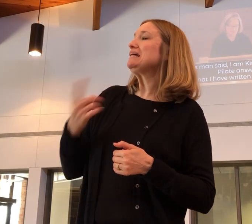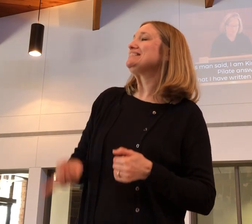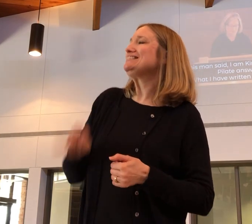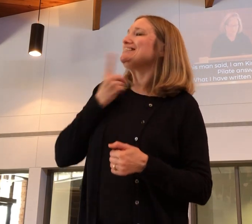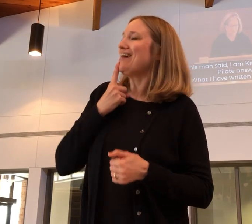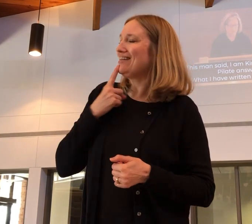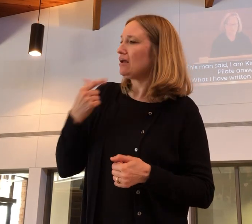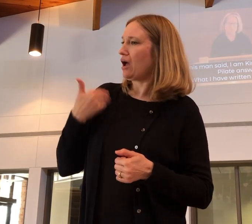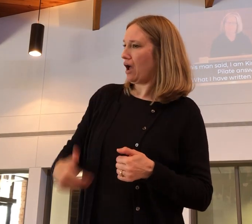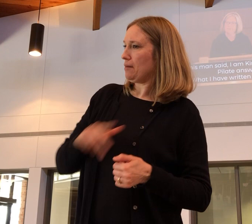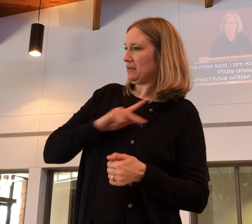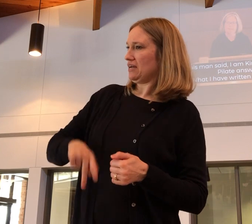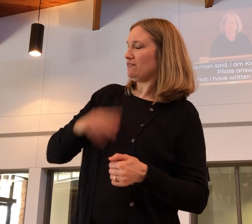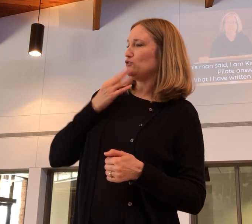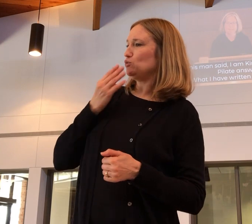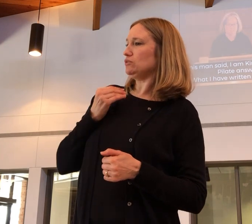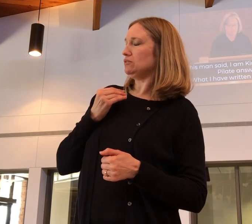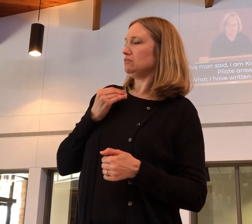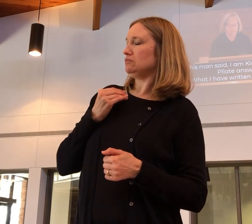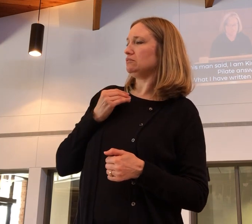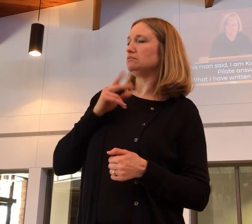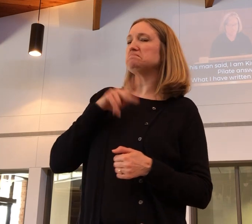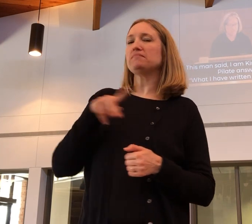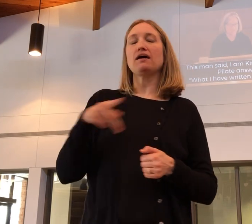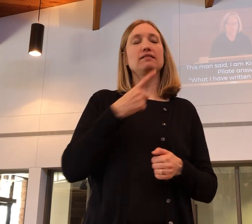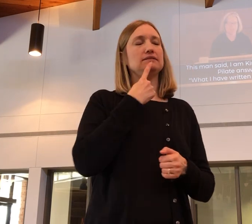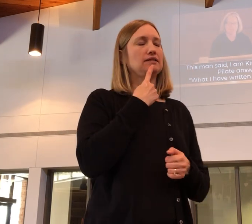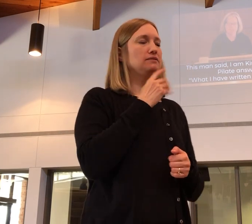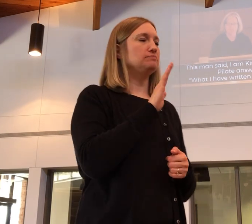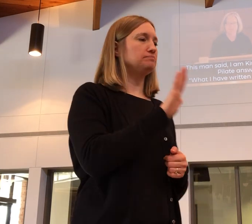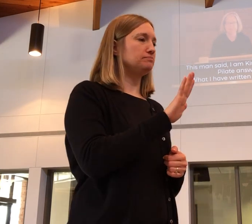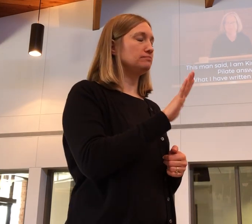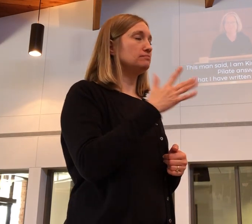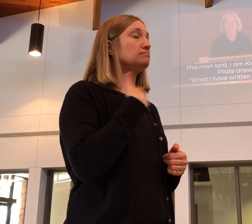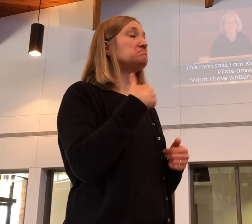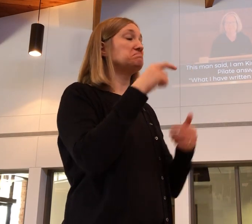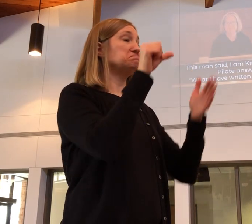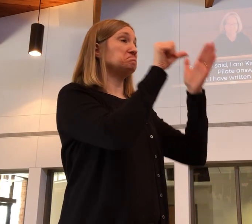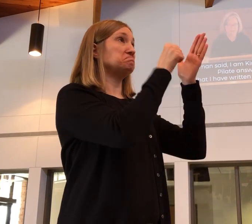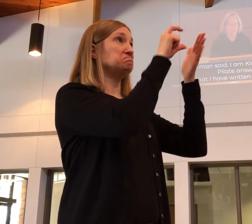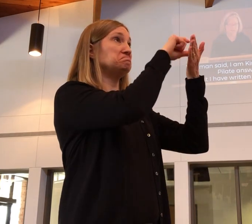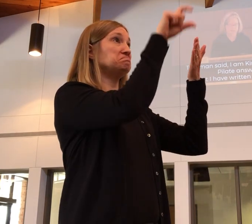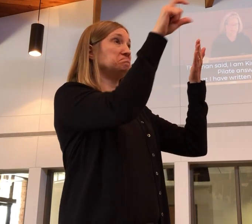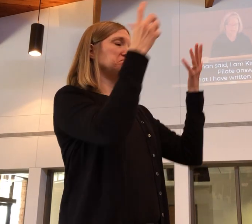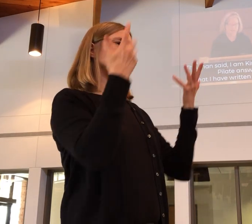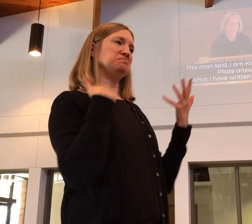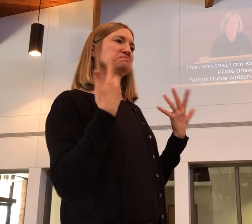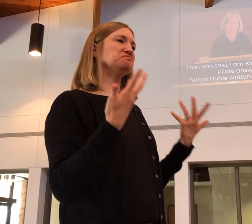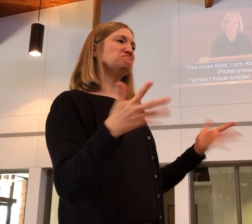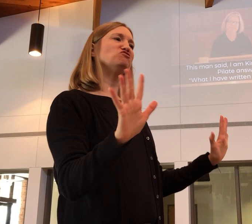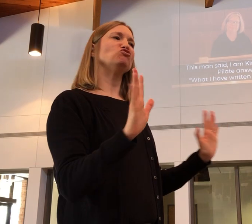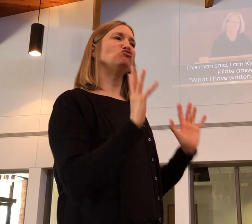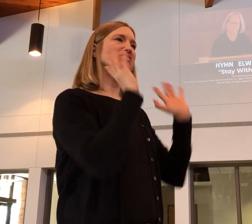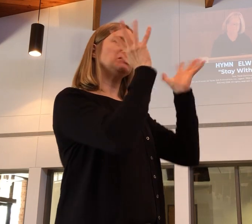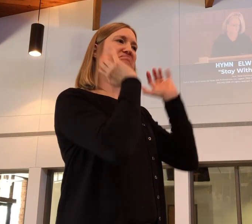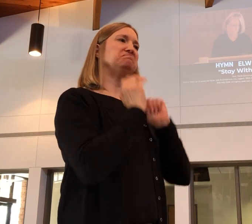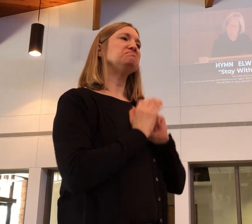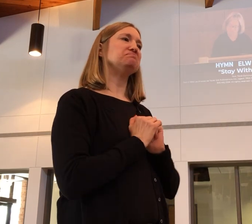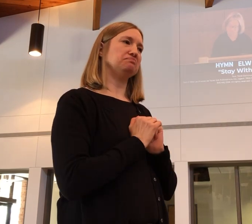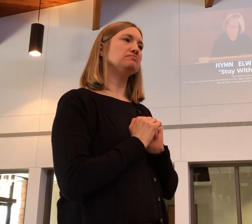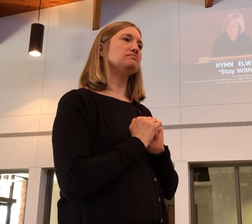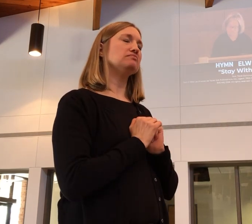the Jews.'" Pilate answered, "What I have written, I have written."